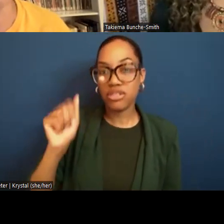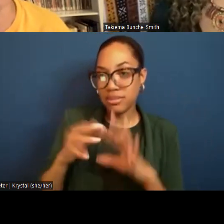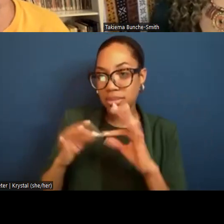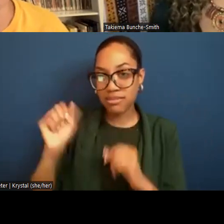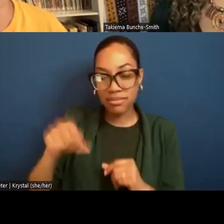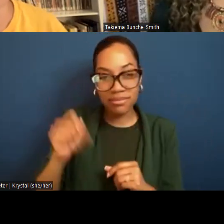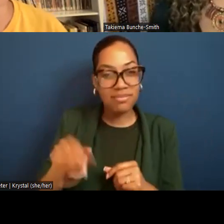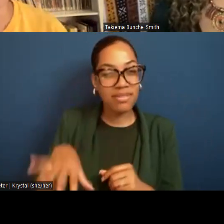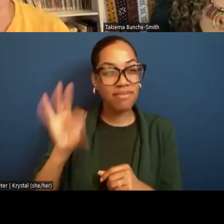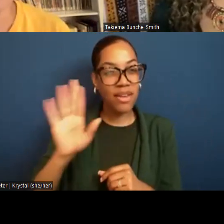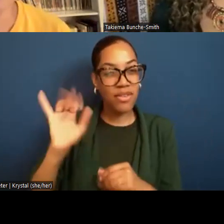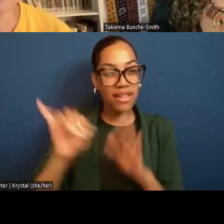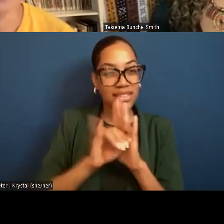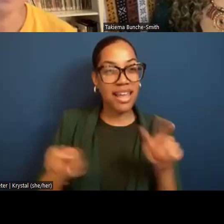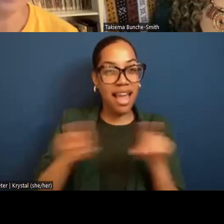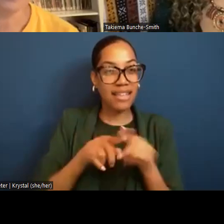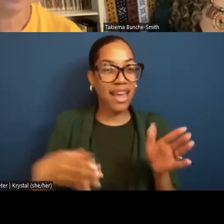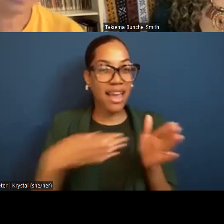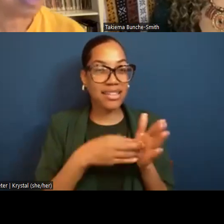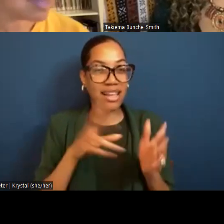I love that, Ron. Thank you.